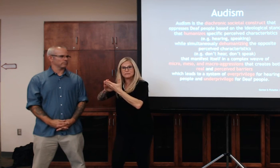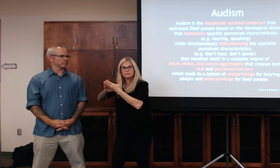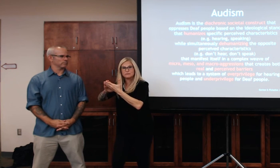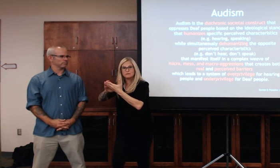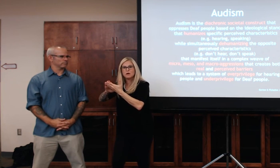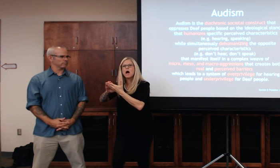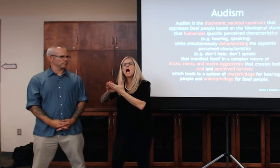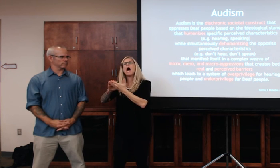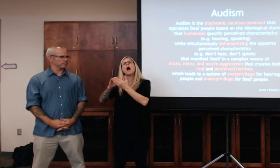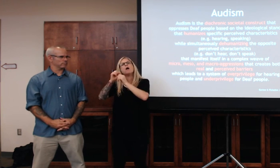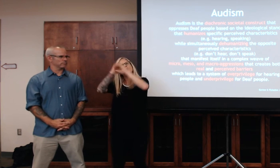in the deaf community,